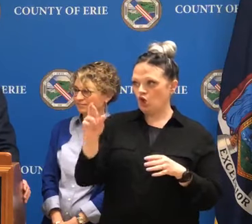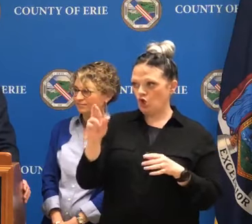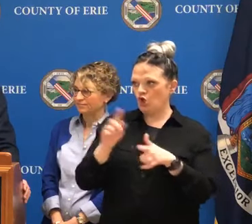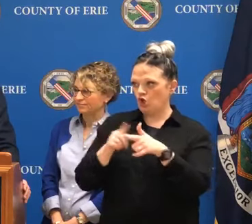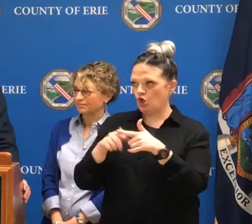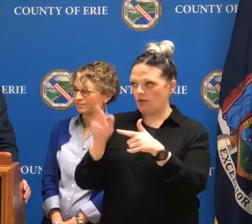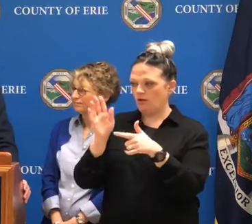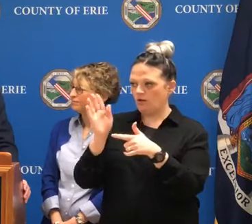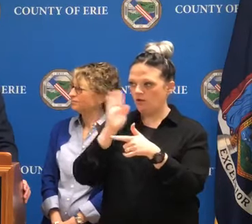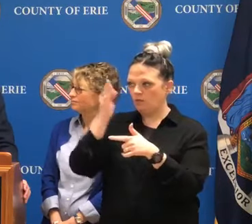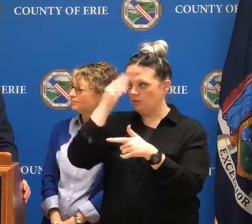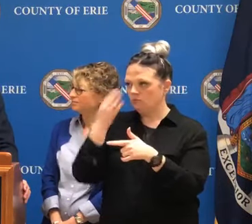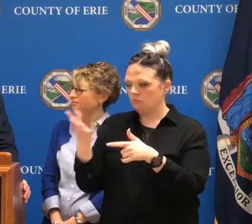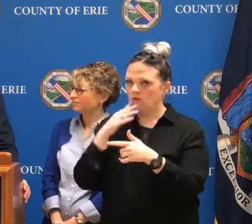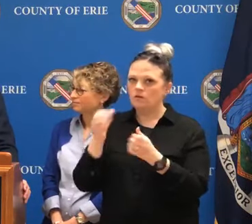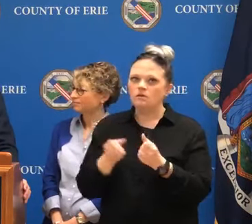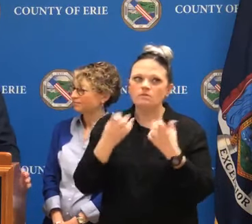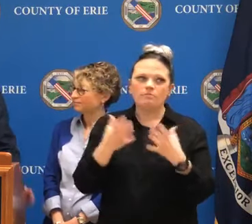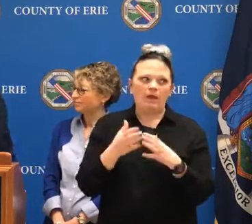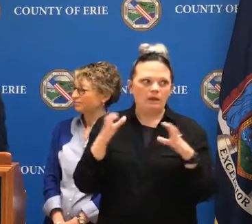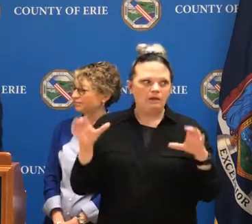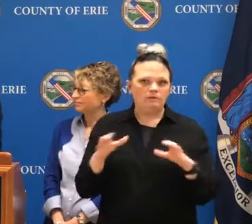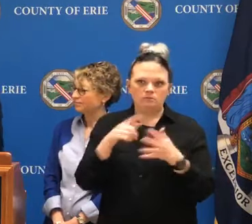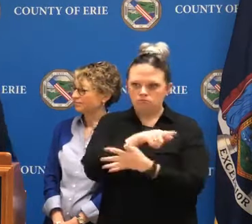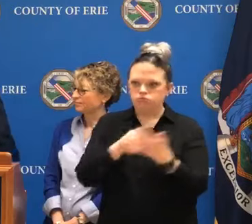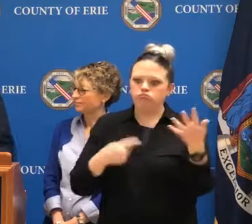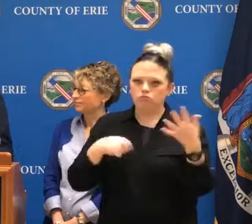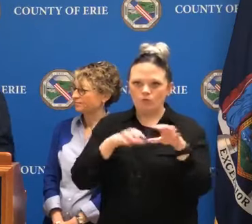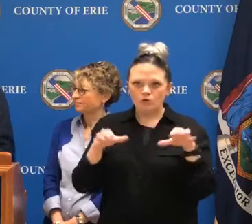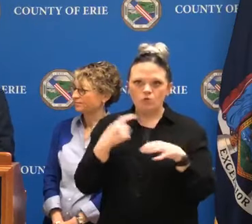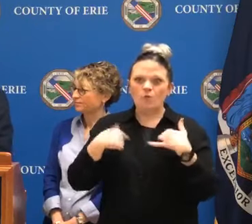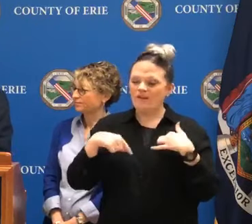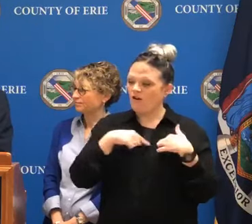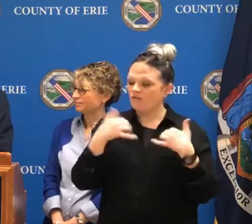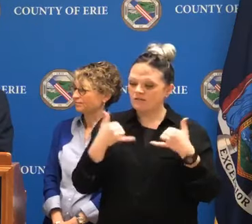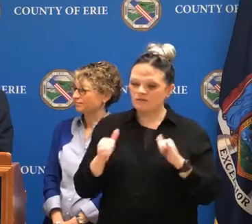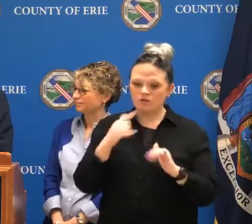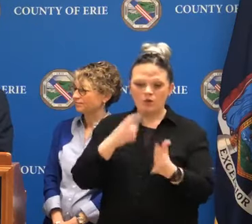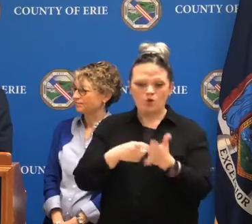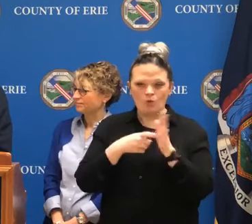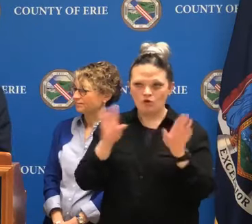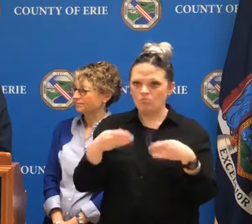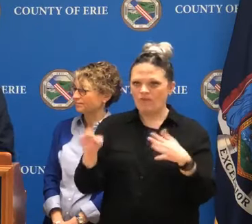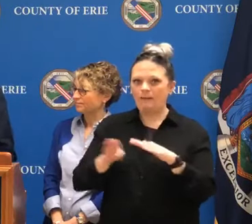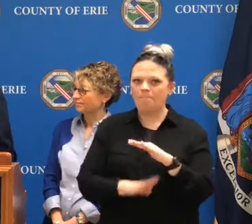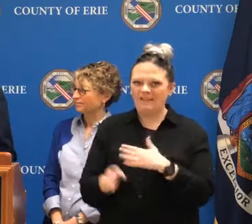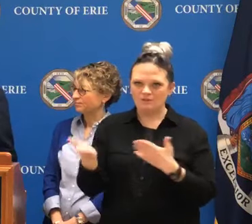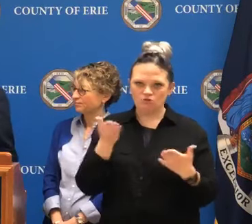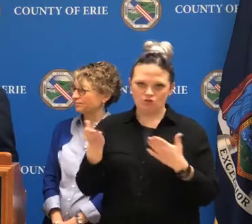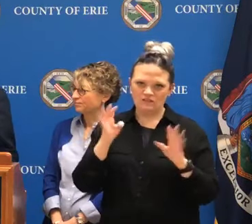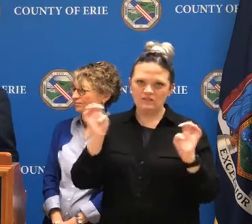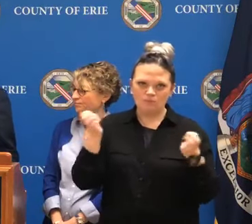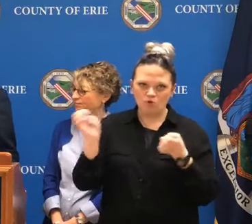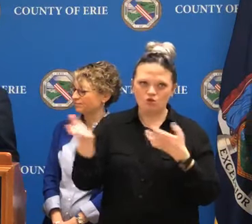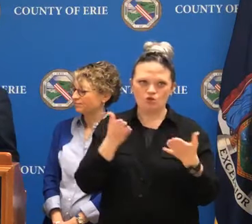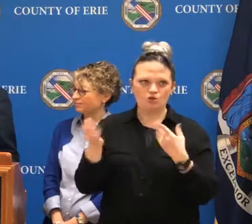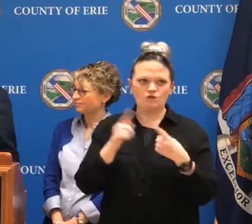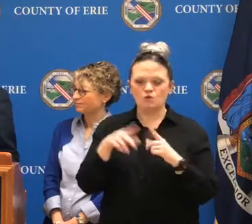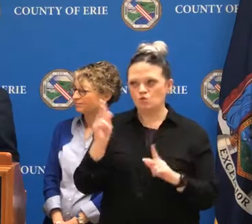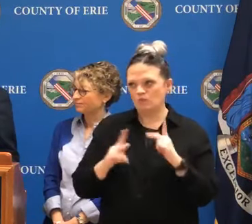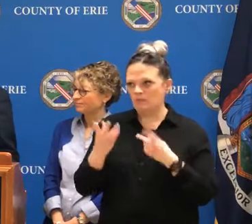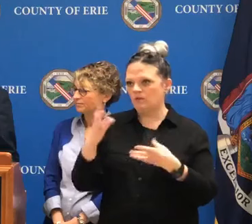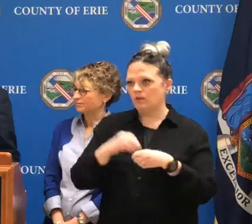latest. There's a lot of actions that were taken by social services. We are still required to provide some basic services, emergency services to